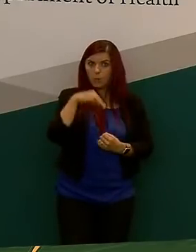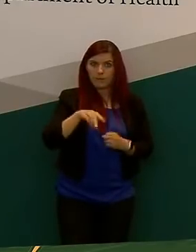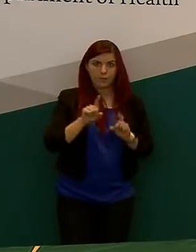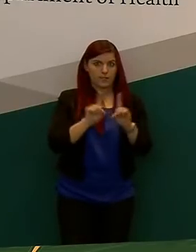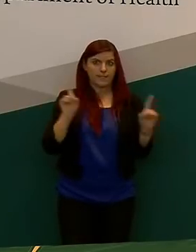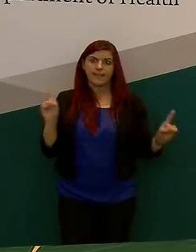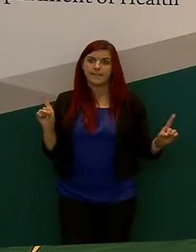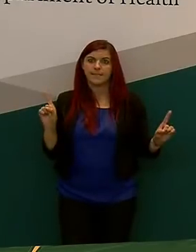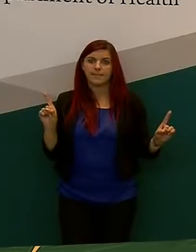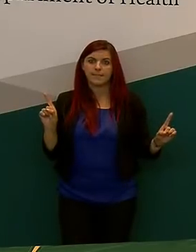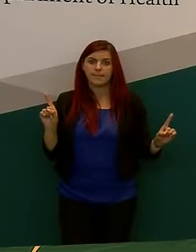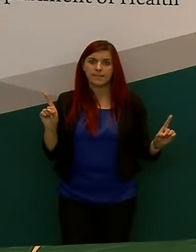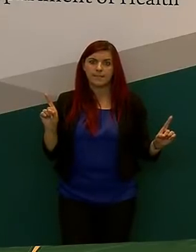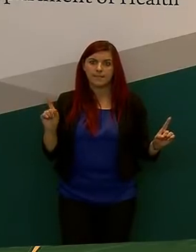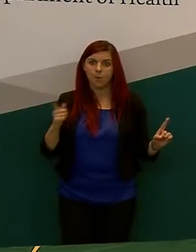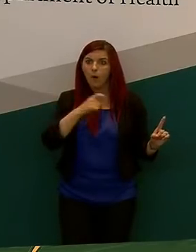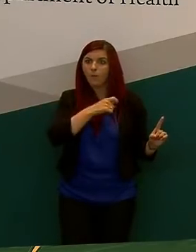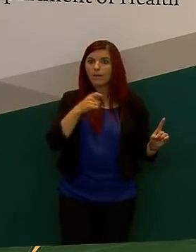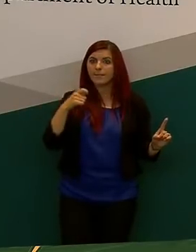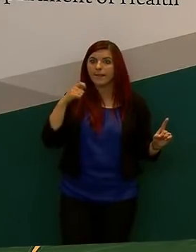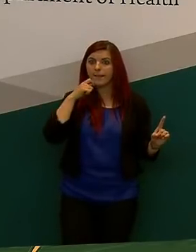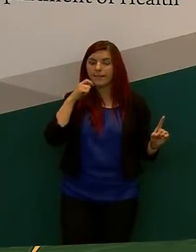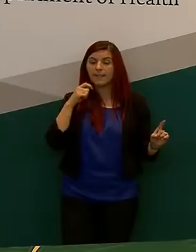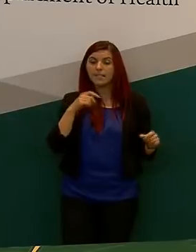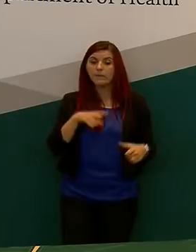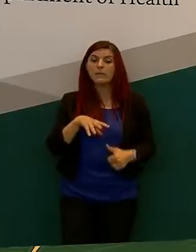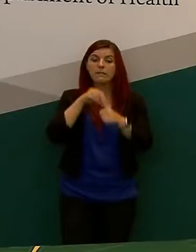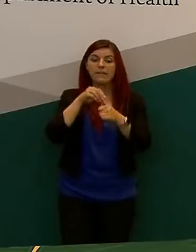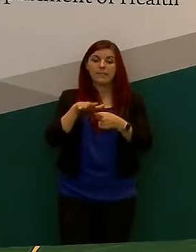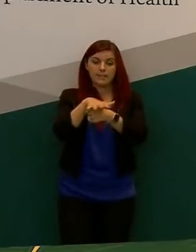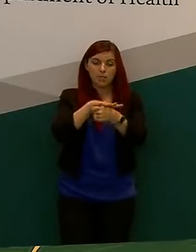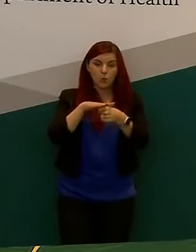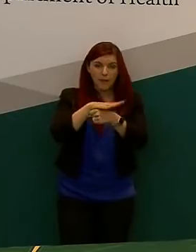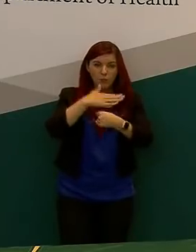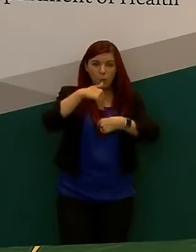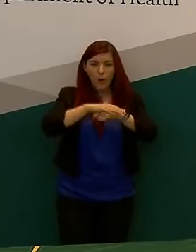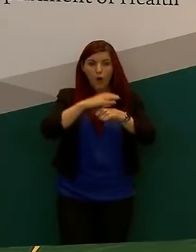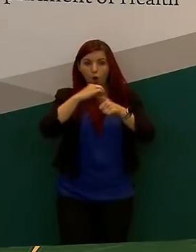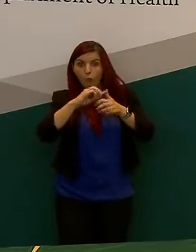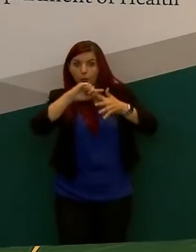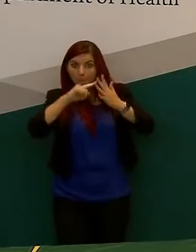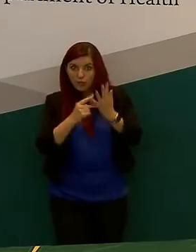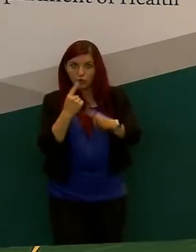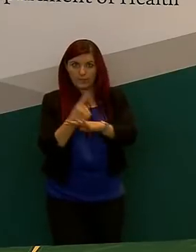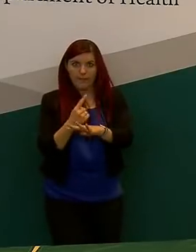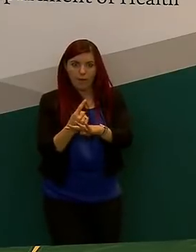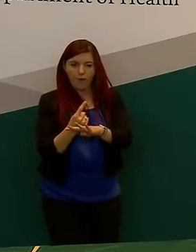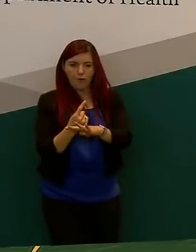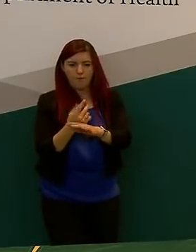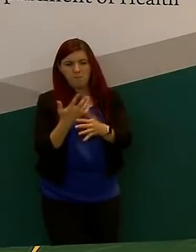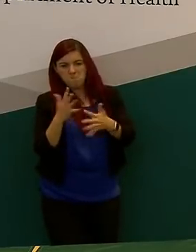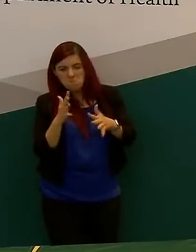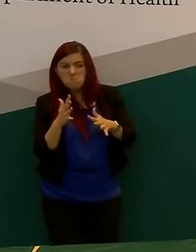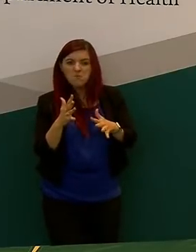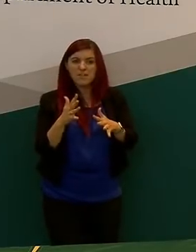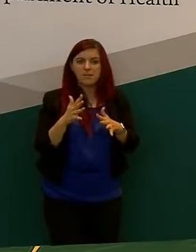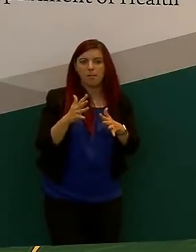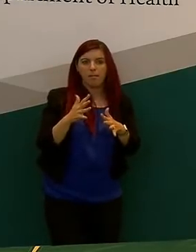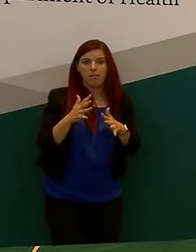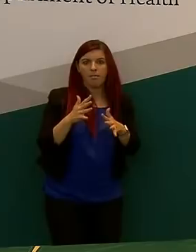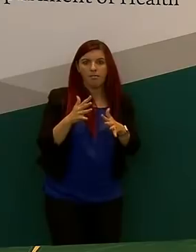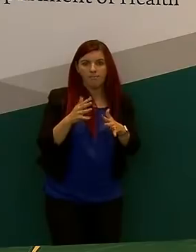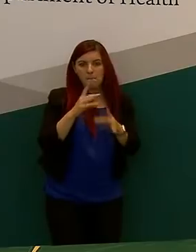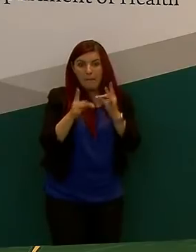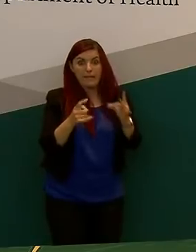distance. What we're saying is that in certain situations where other measures are in place, it is reasonable and a pragmatic